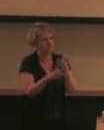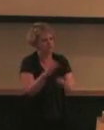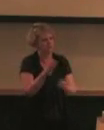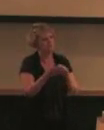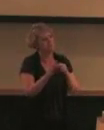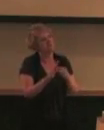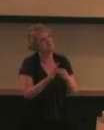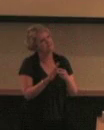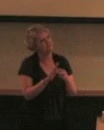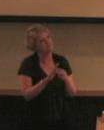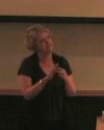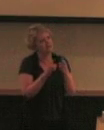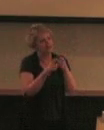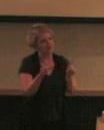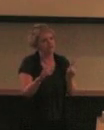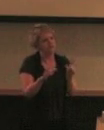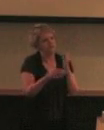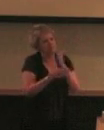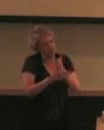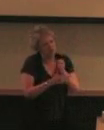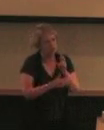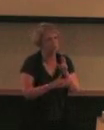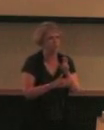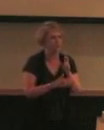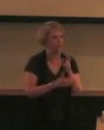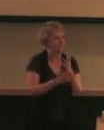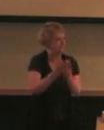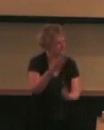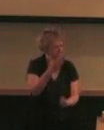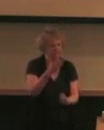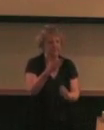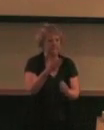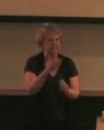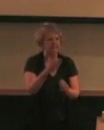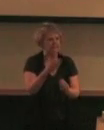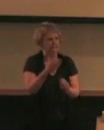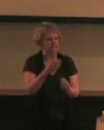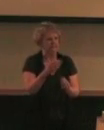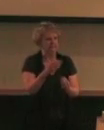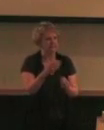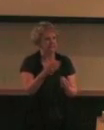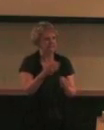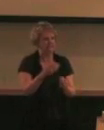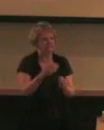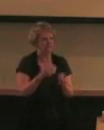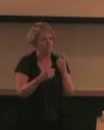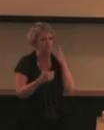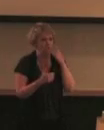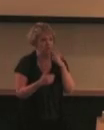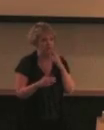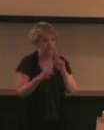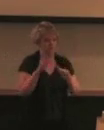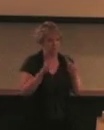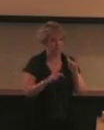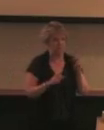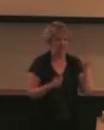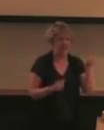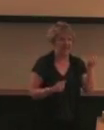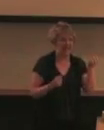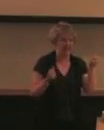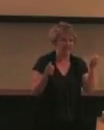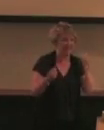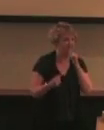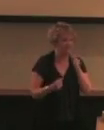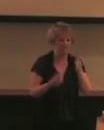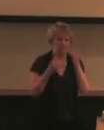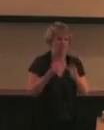it means that language is impaired or language is disfluent in their best language. For example, for deaf people, ASL. I